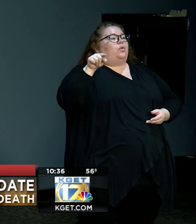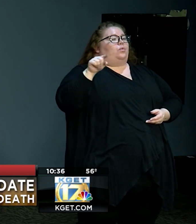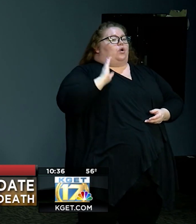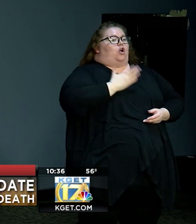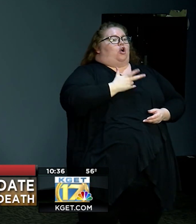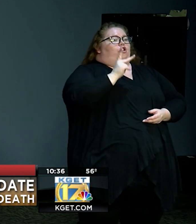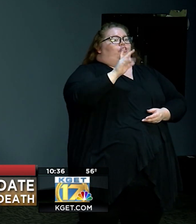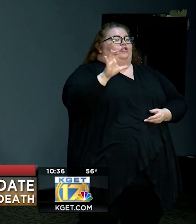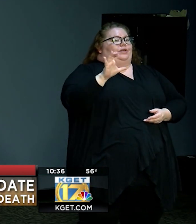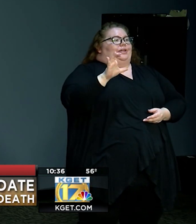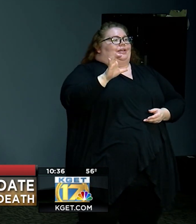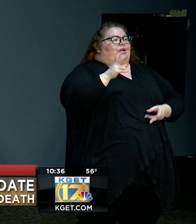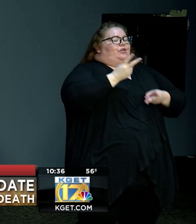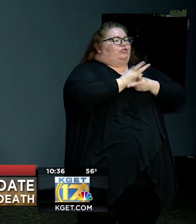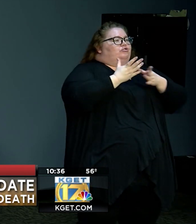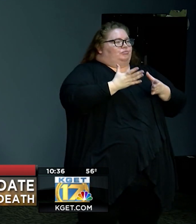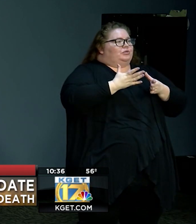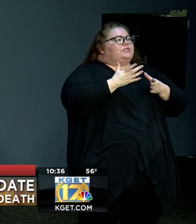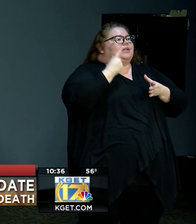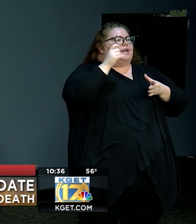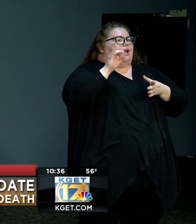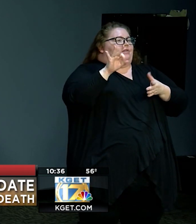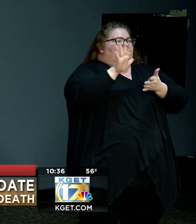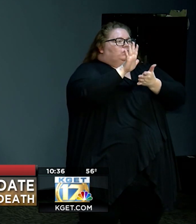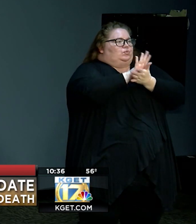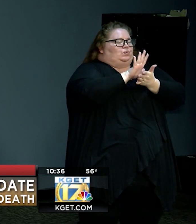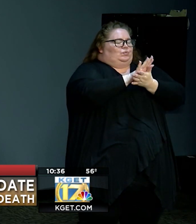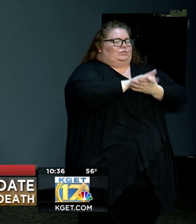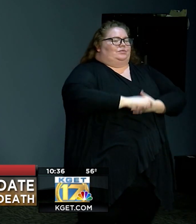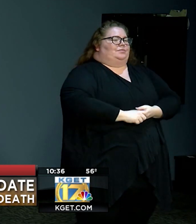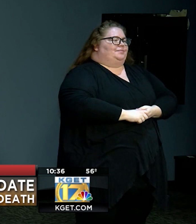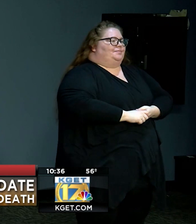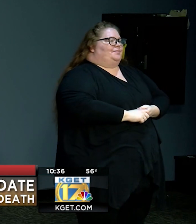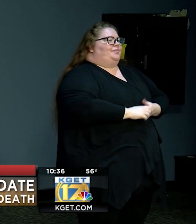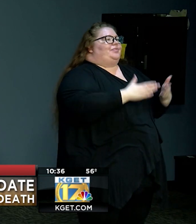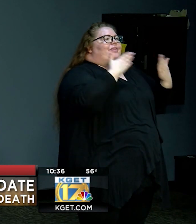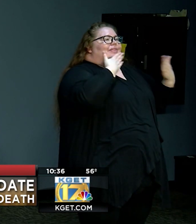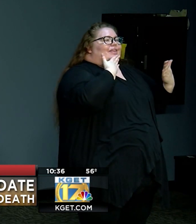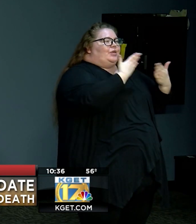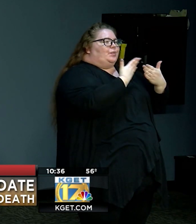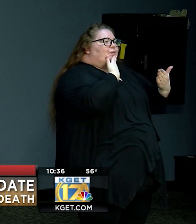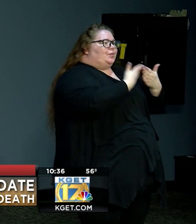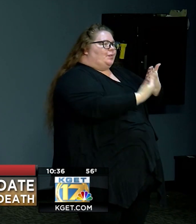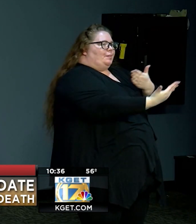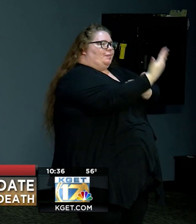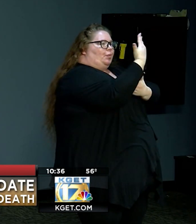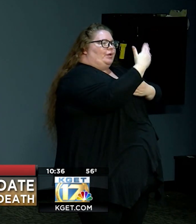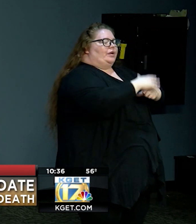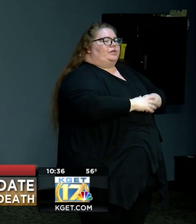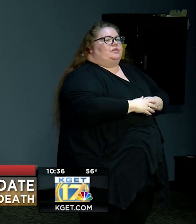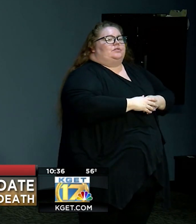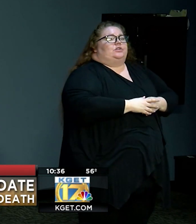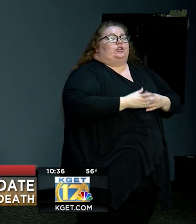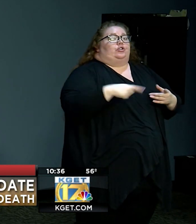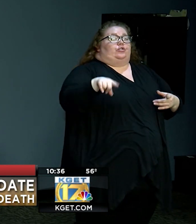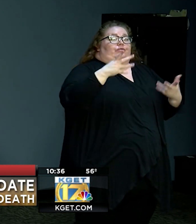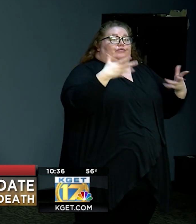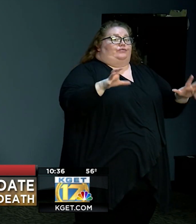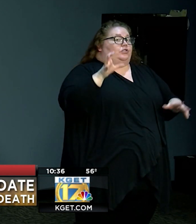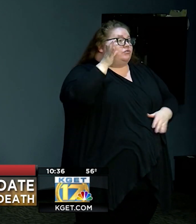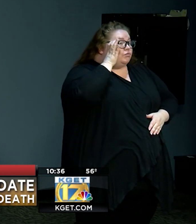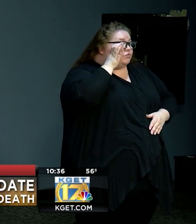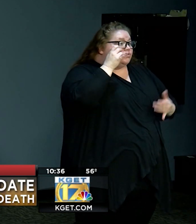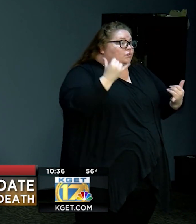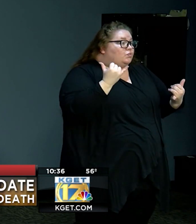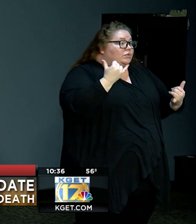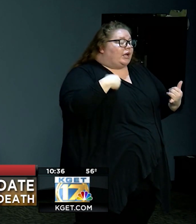County Superintendent of Schools. Thank you. Good morning. What you've heard today and what we've experienced over the